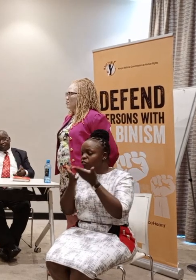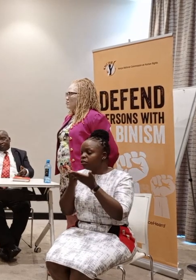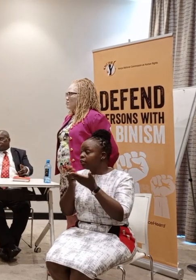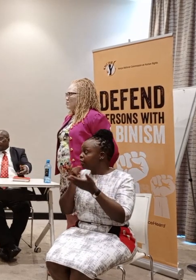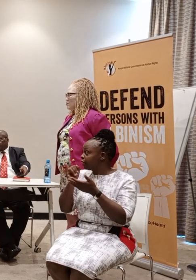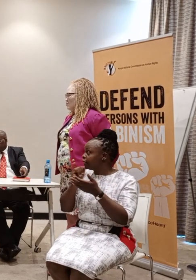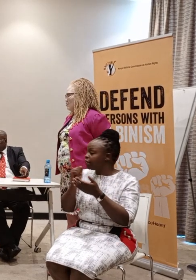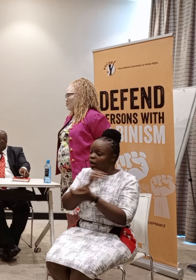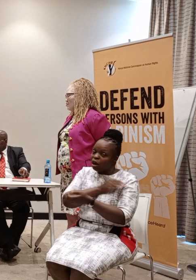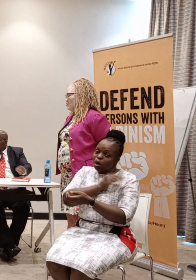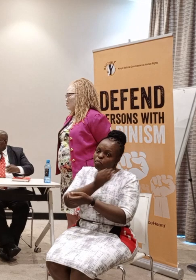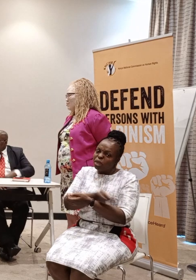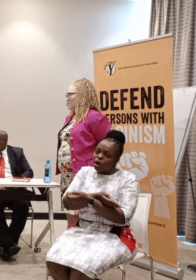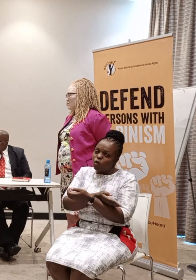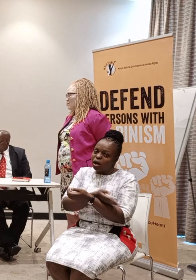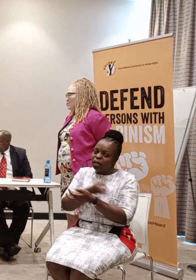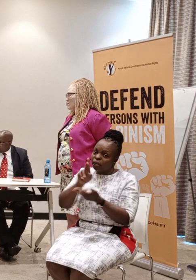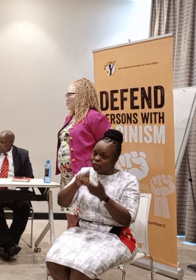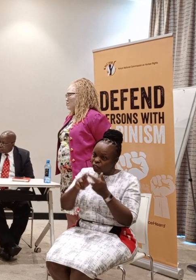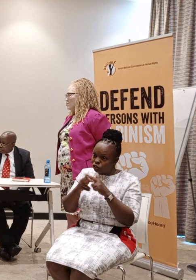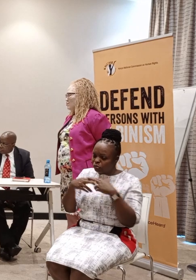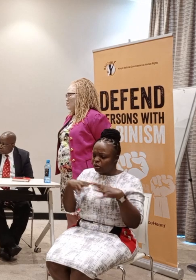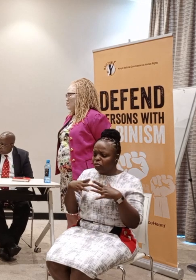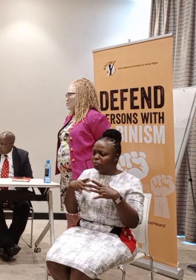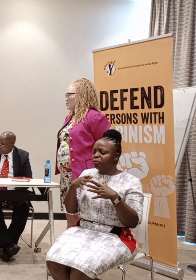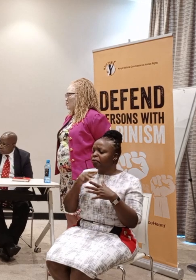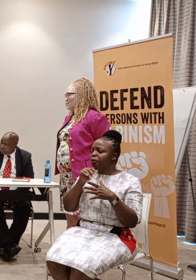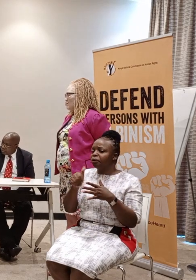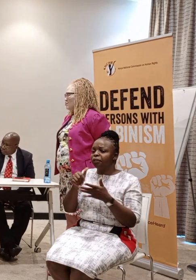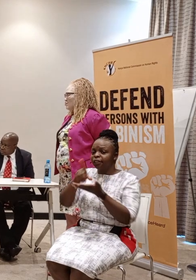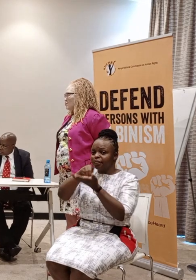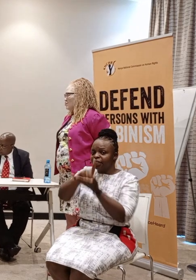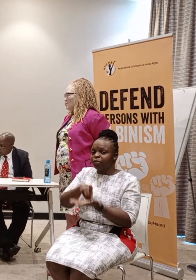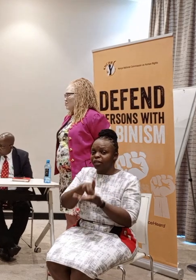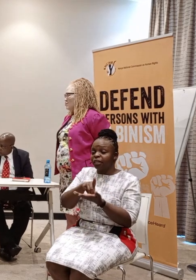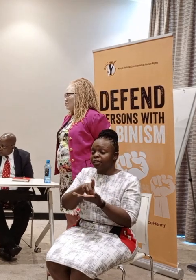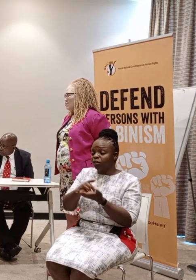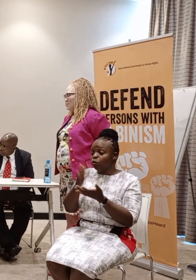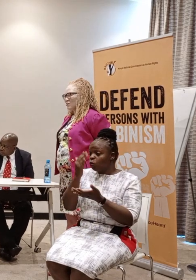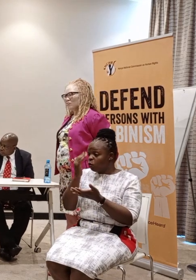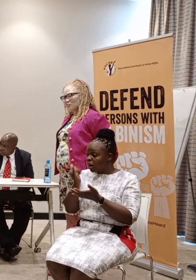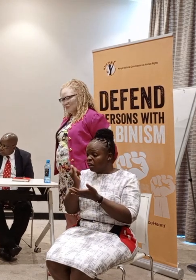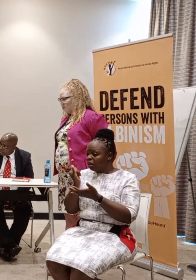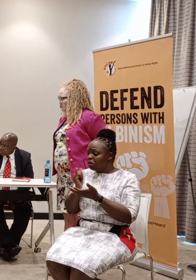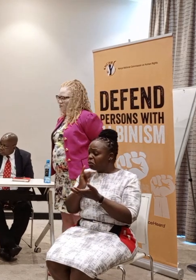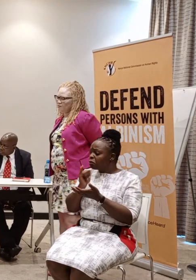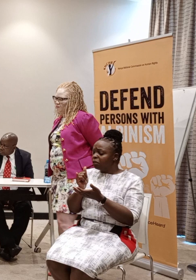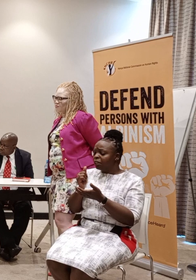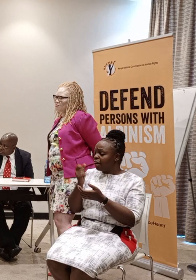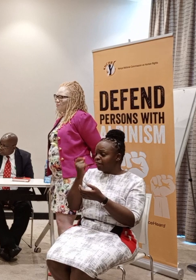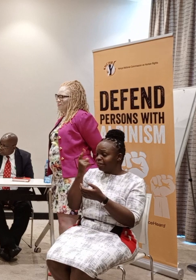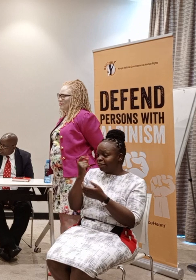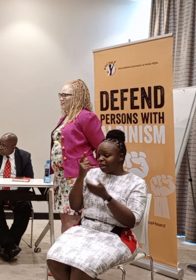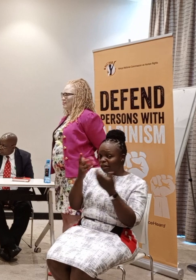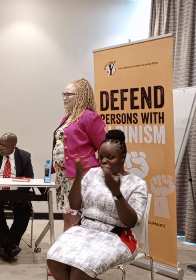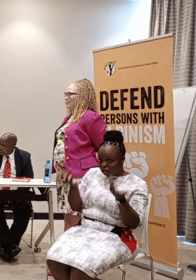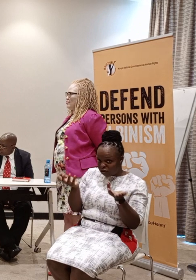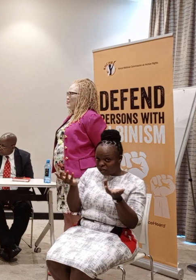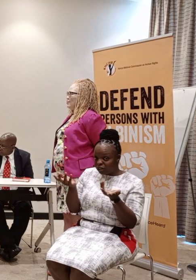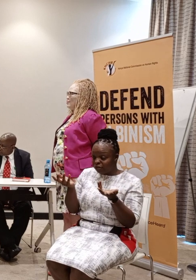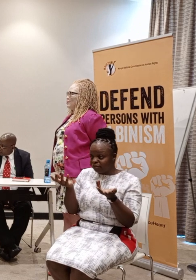Dr. Mogesa. Yes. People do not discriminate because they do not necessarily understand. No.